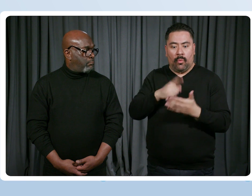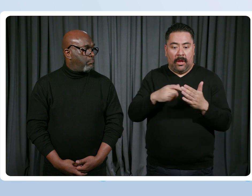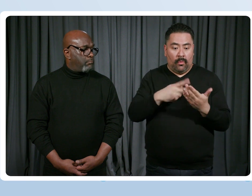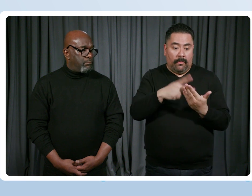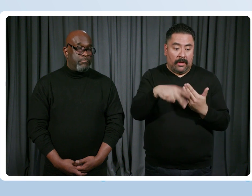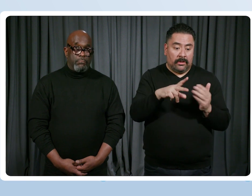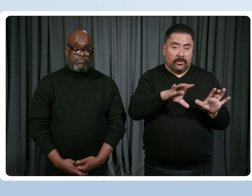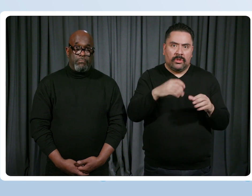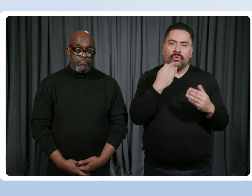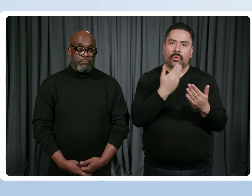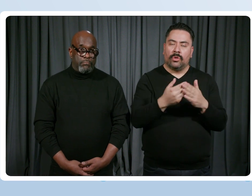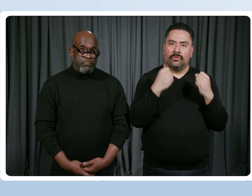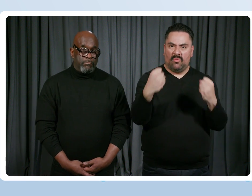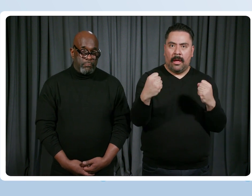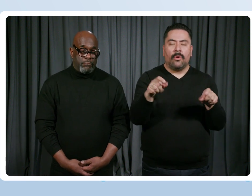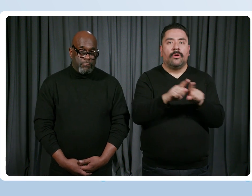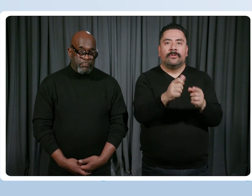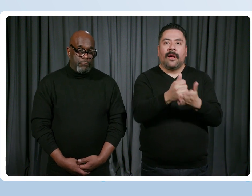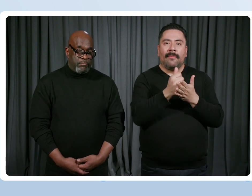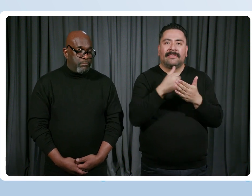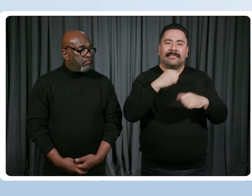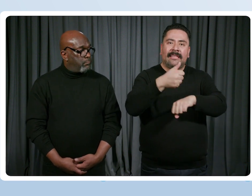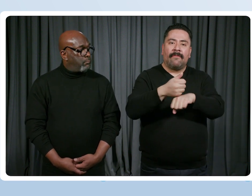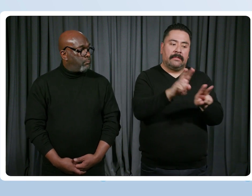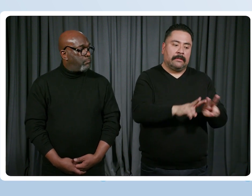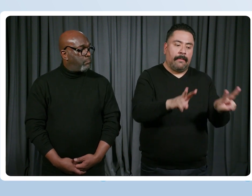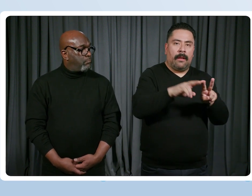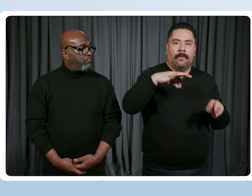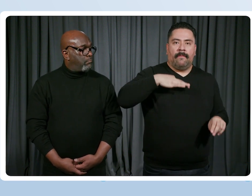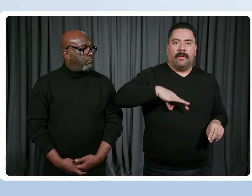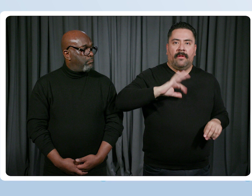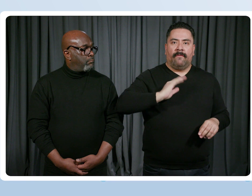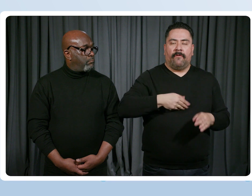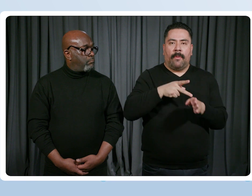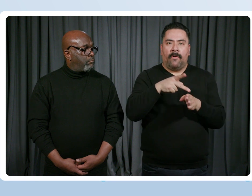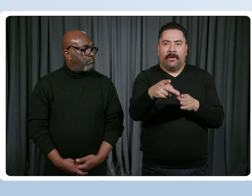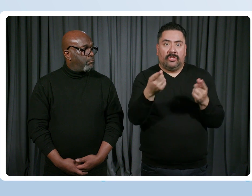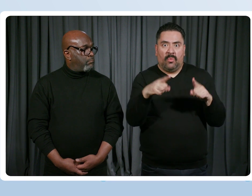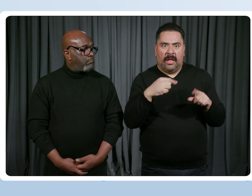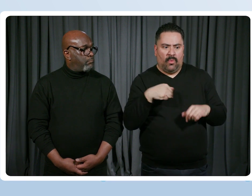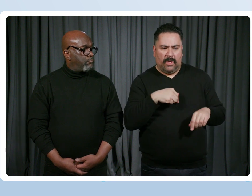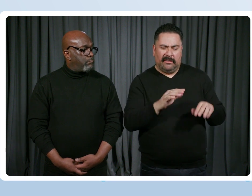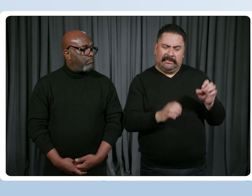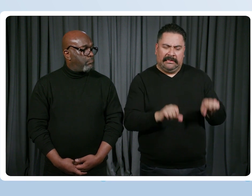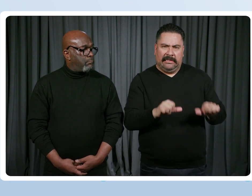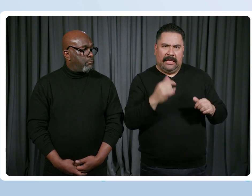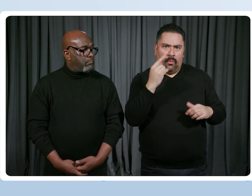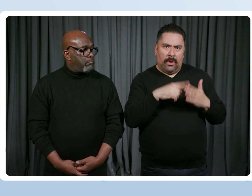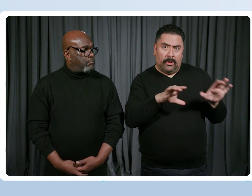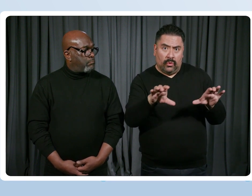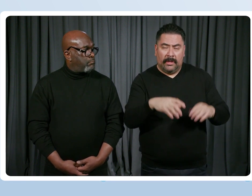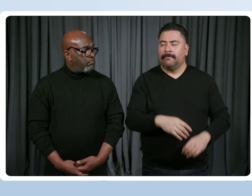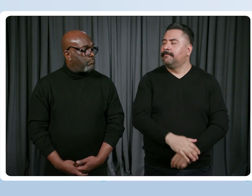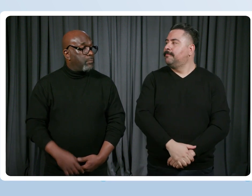sound. And it also helps us establish the value and the benefit of our profession when we're sort of measuring what we're doing. So we like to